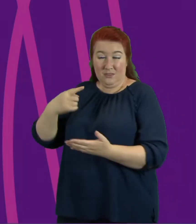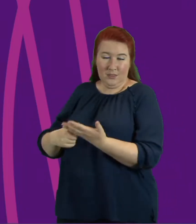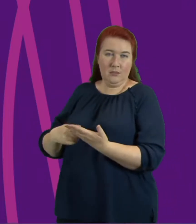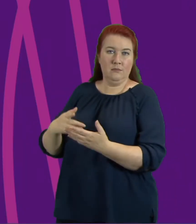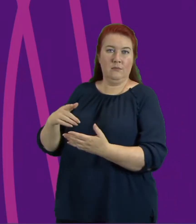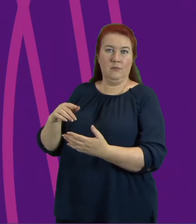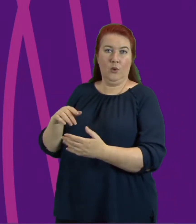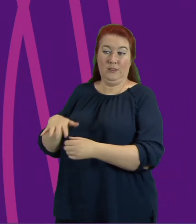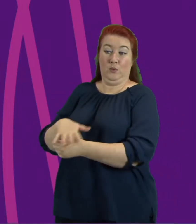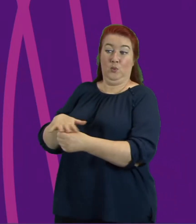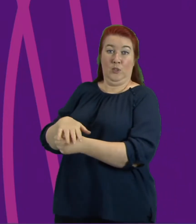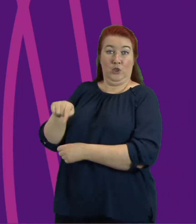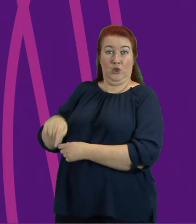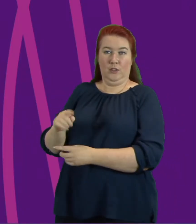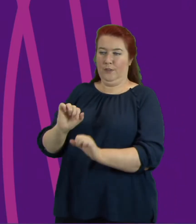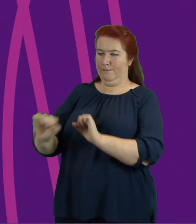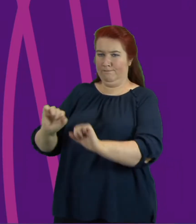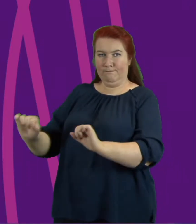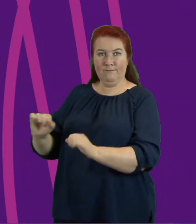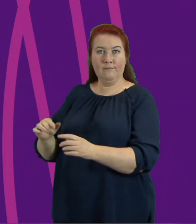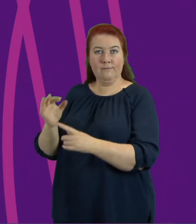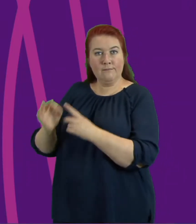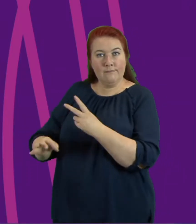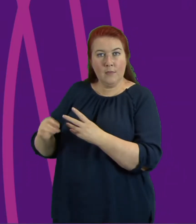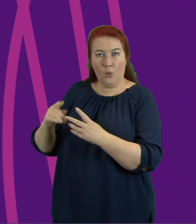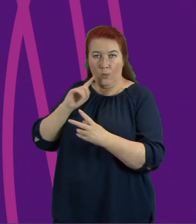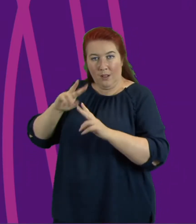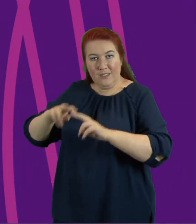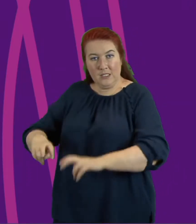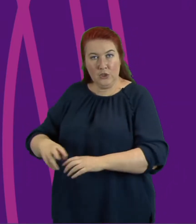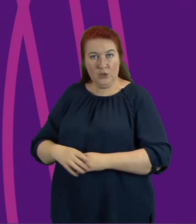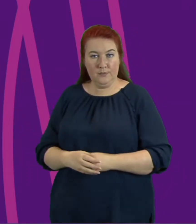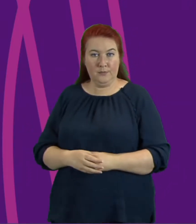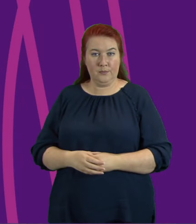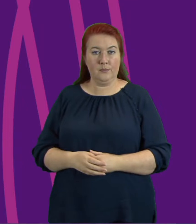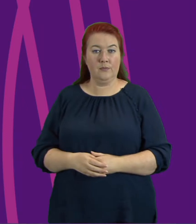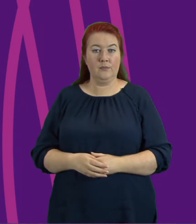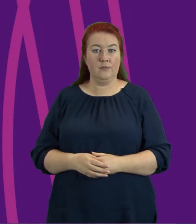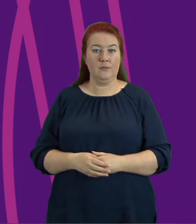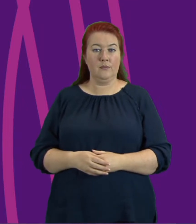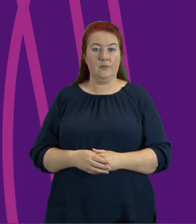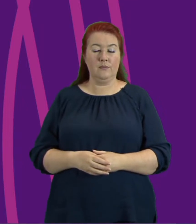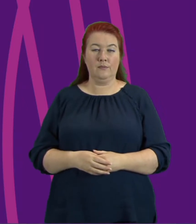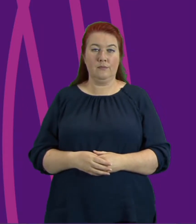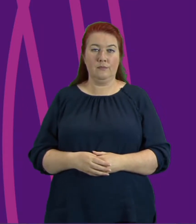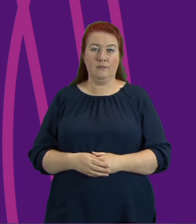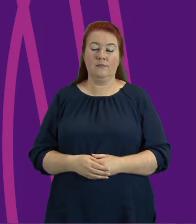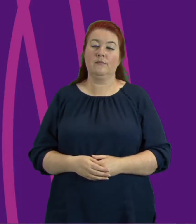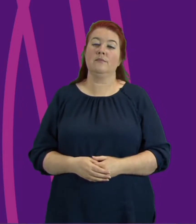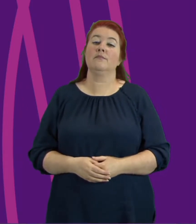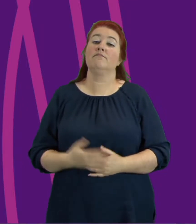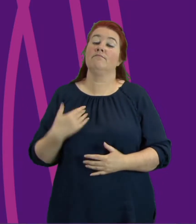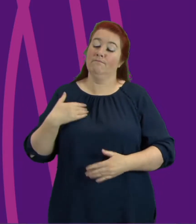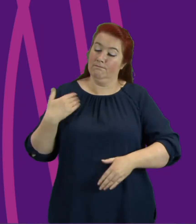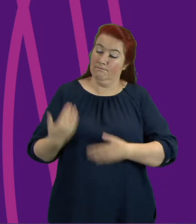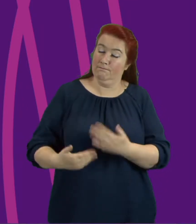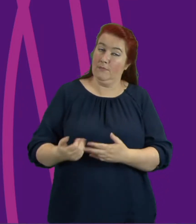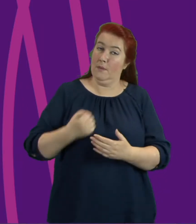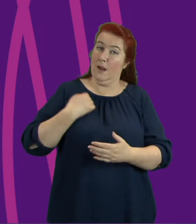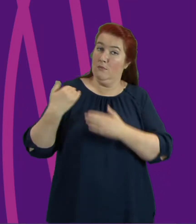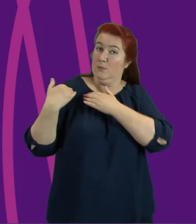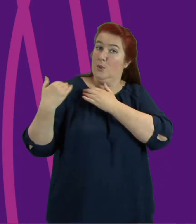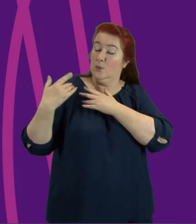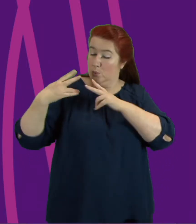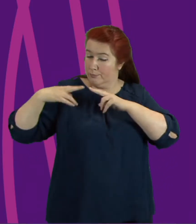each particular case once it has been investigated. In discharging my responsibilities for the investigation of